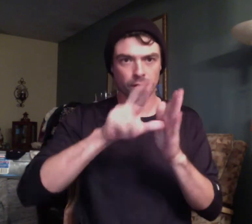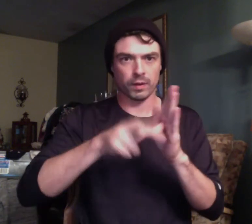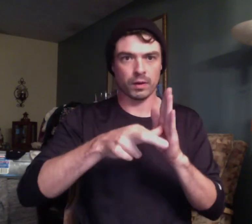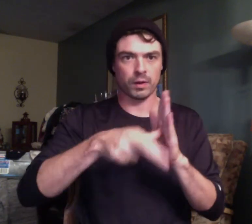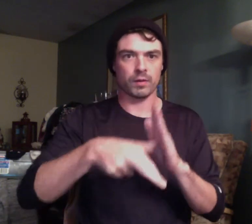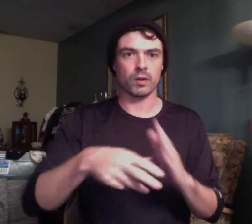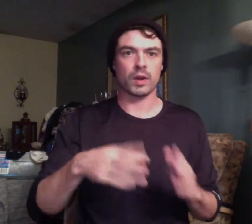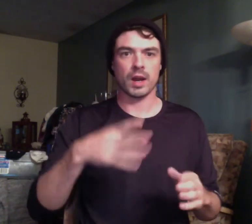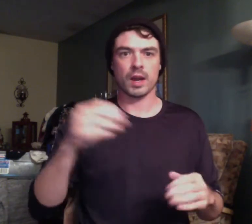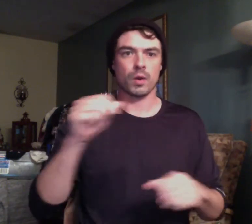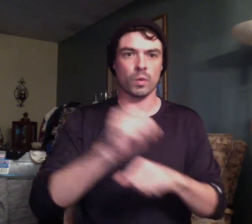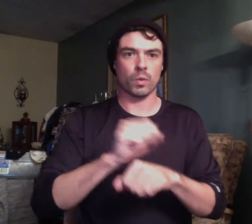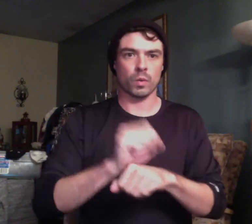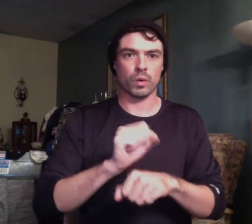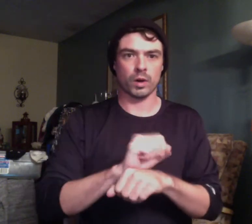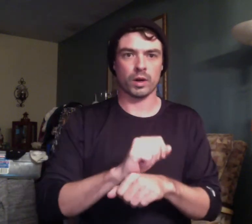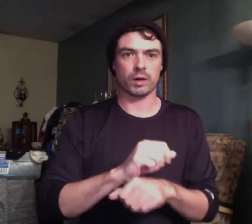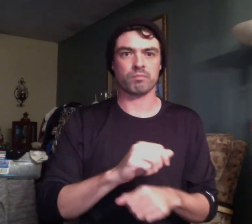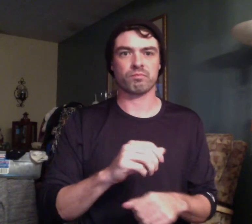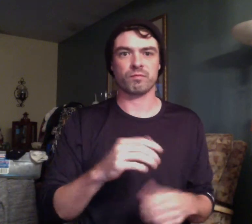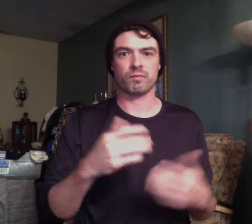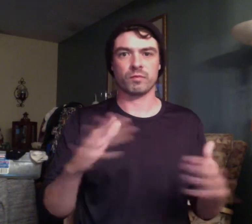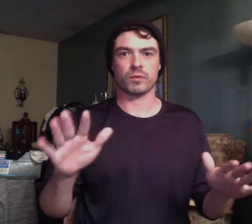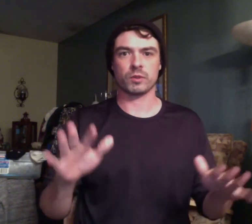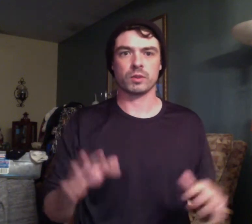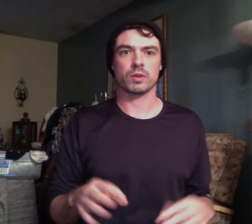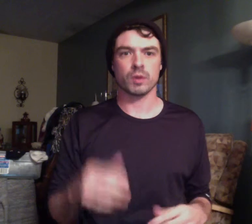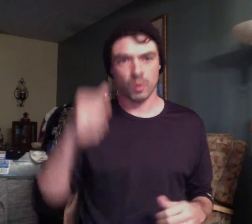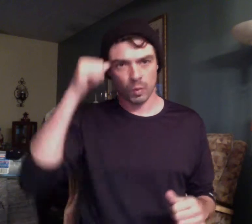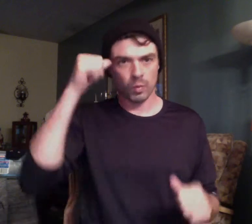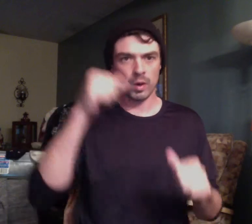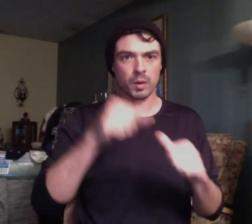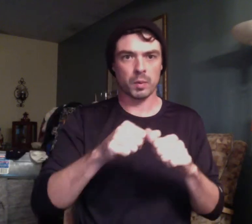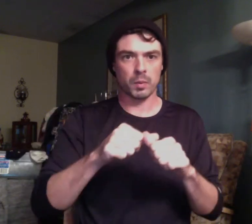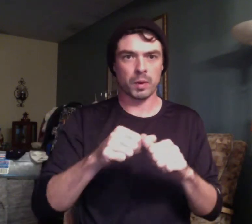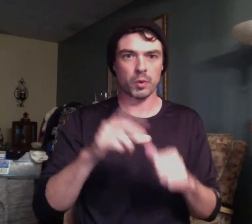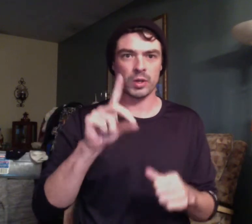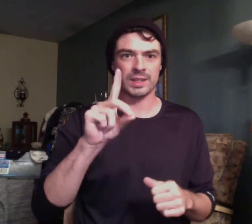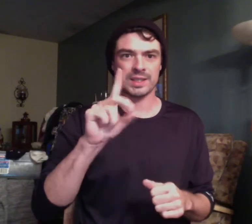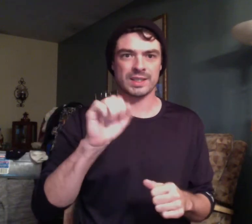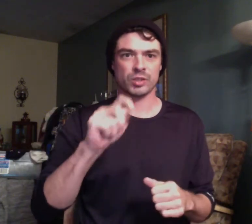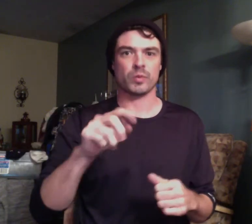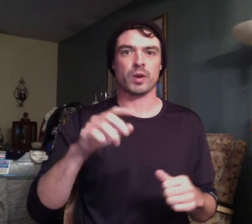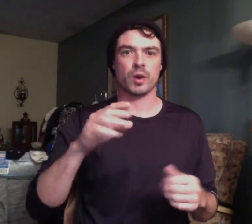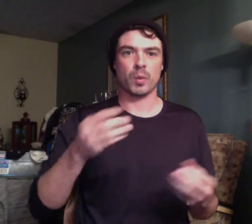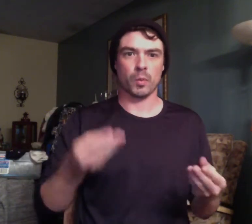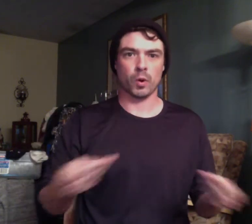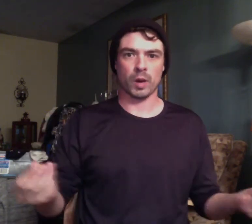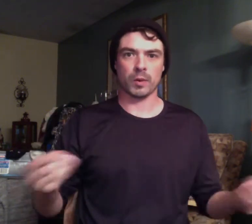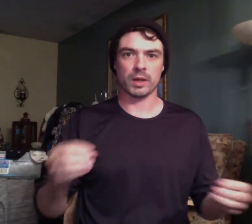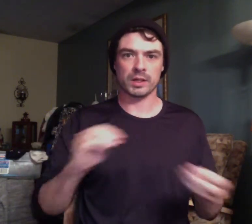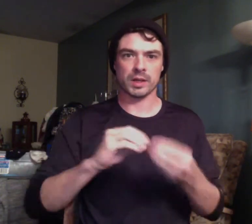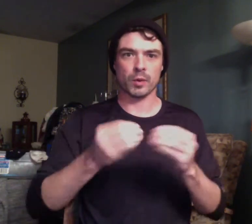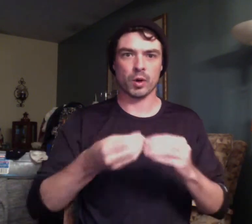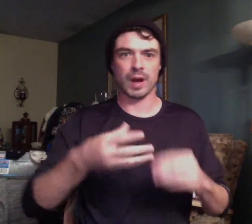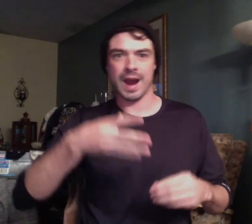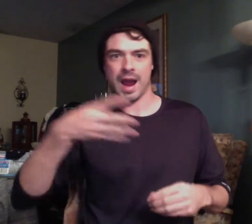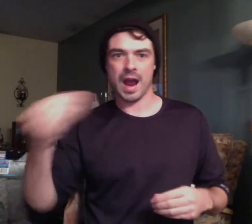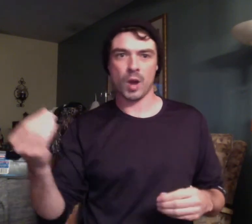our way through the rest of the lesson. Remember the distributive property. The number on the outside of the bracket distributes itself